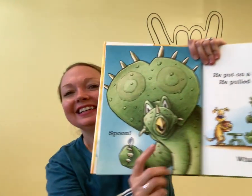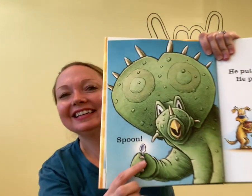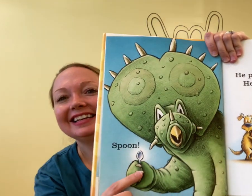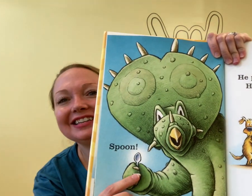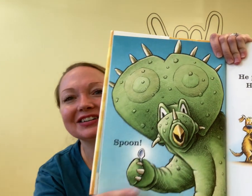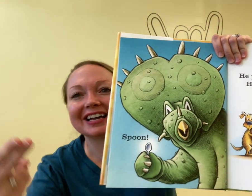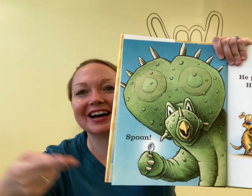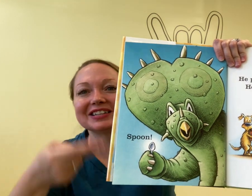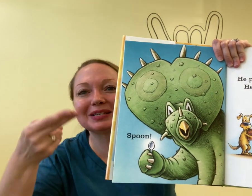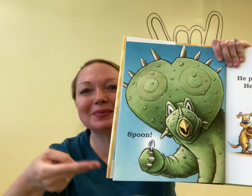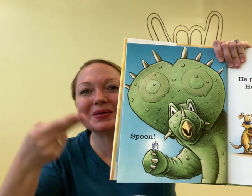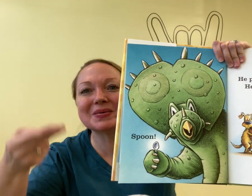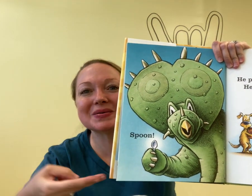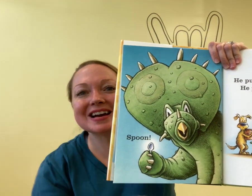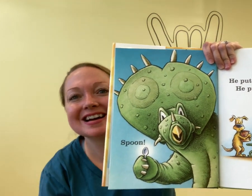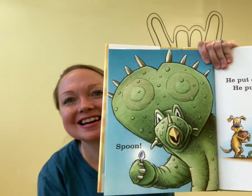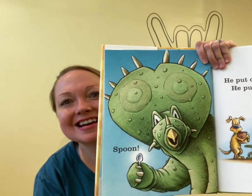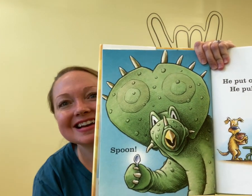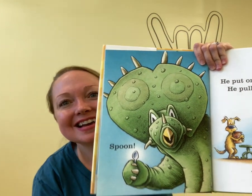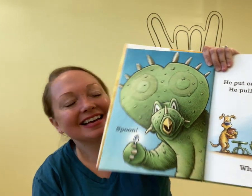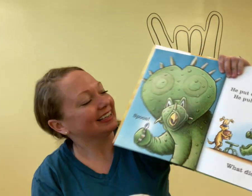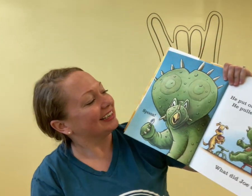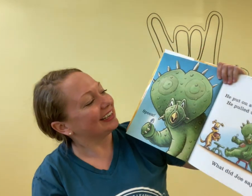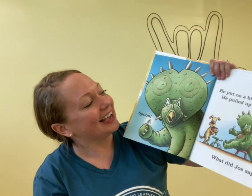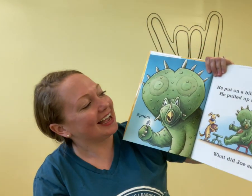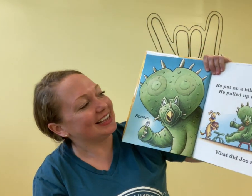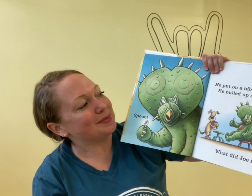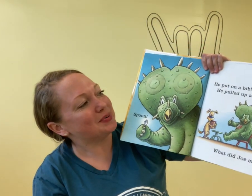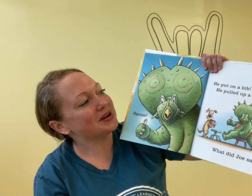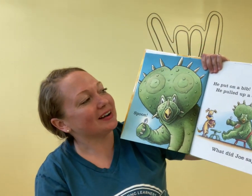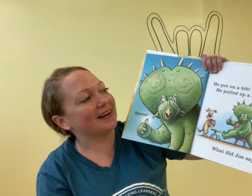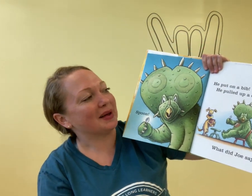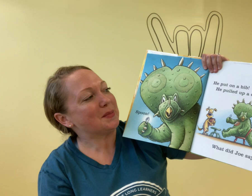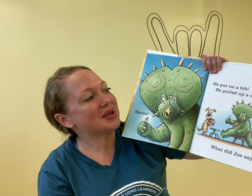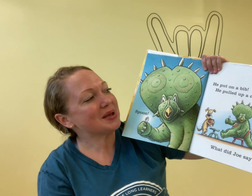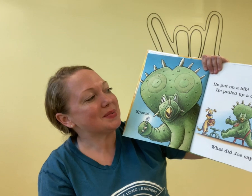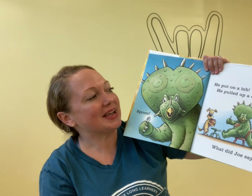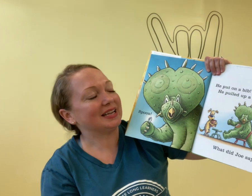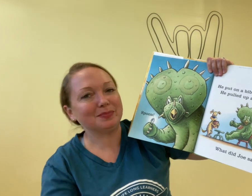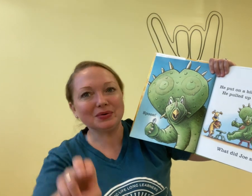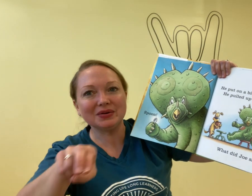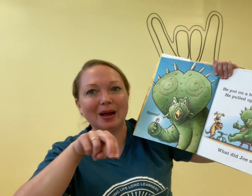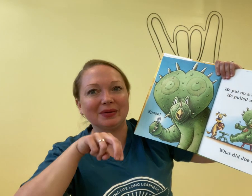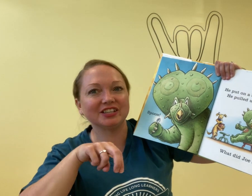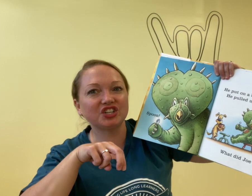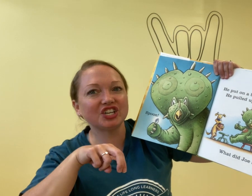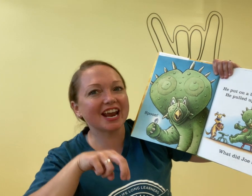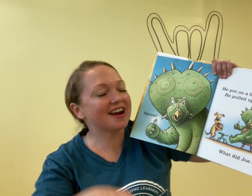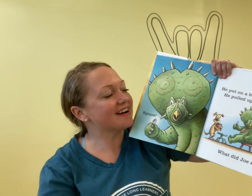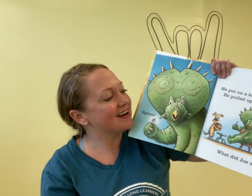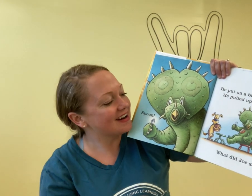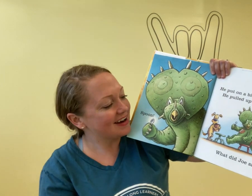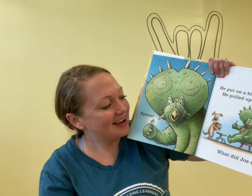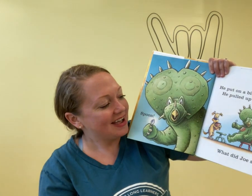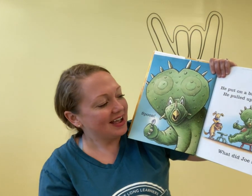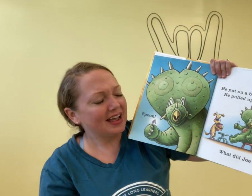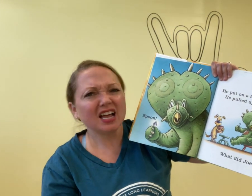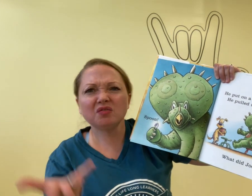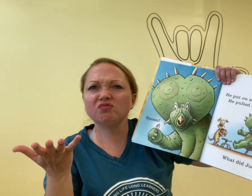He took out a spoon and he put on a bib and he pulled up his chair. And